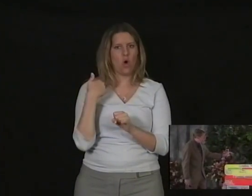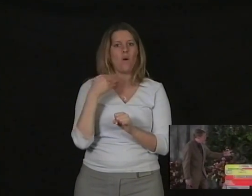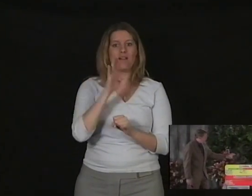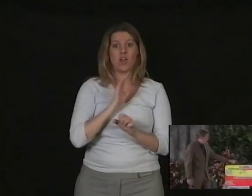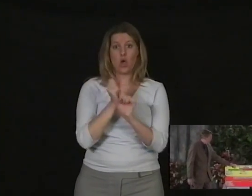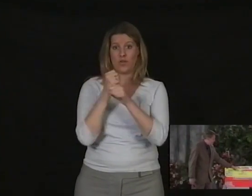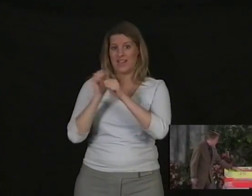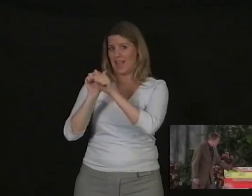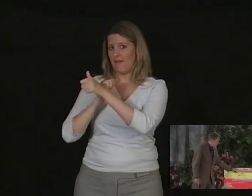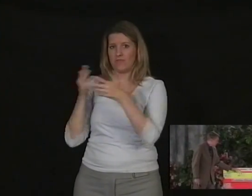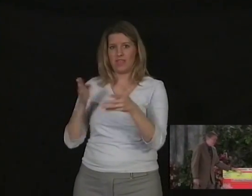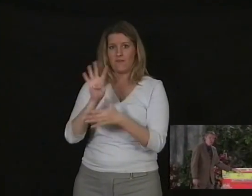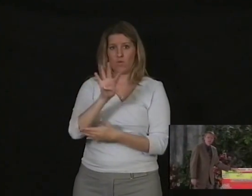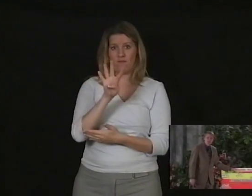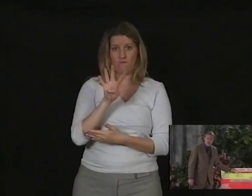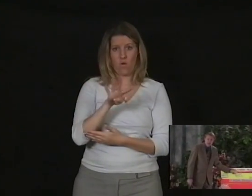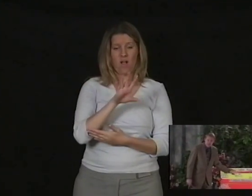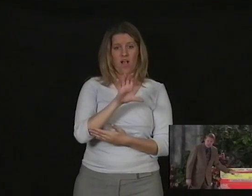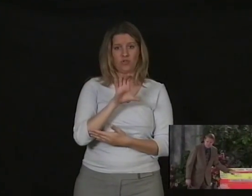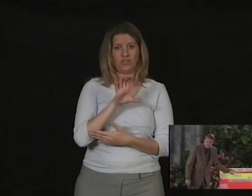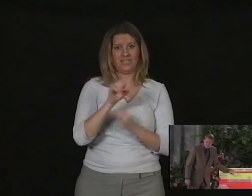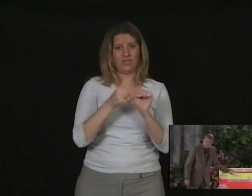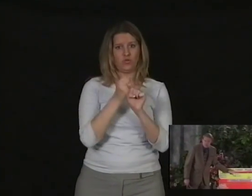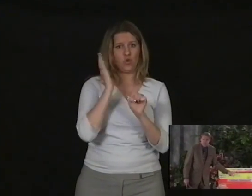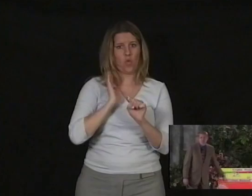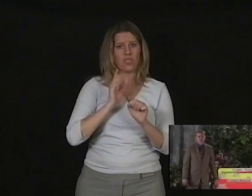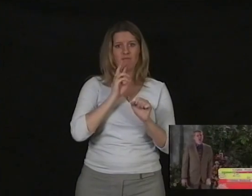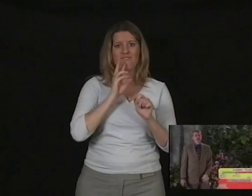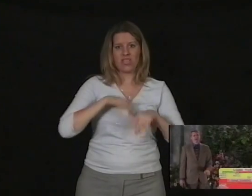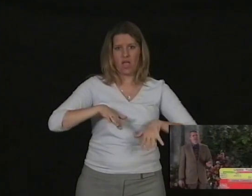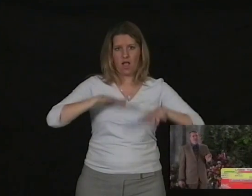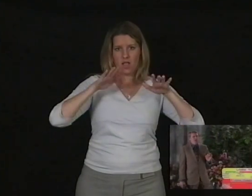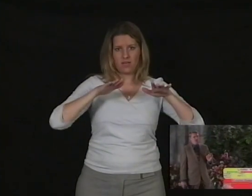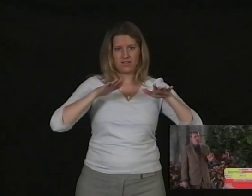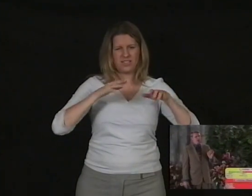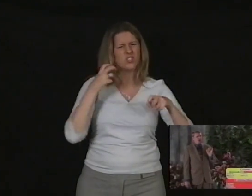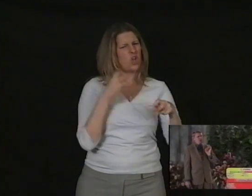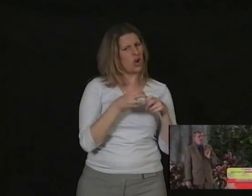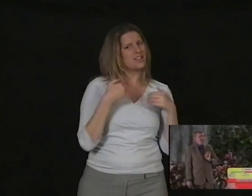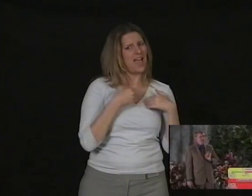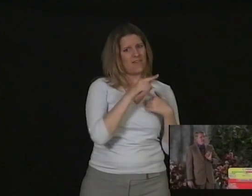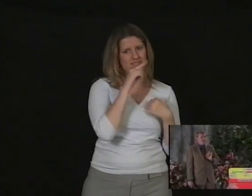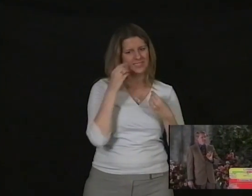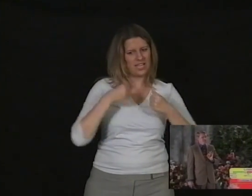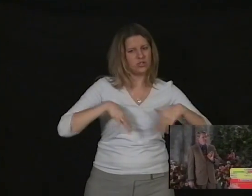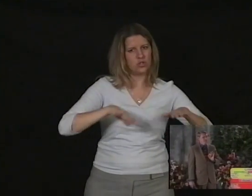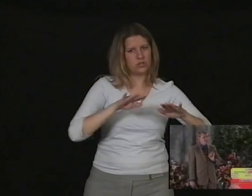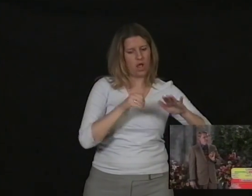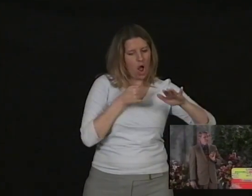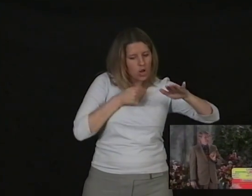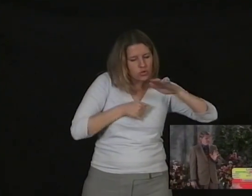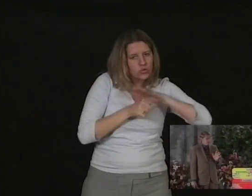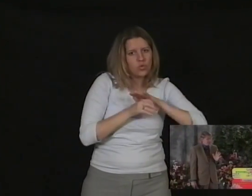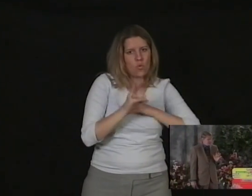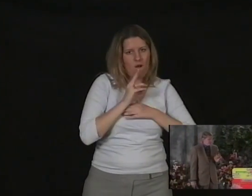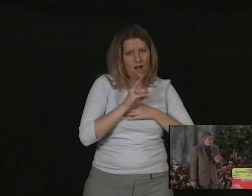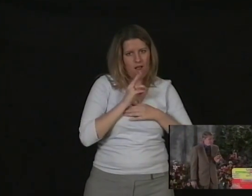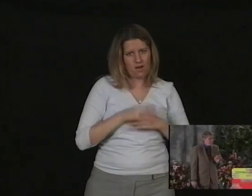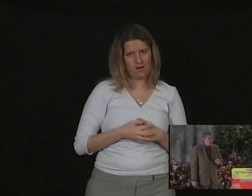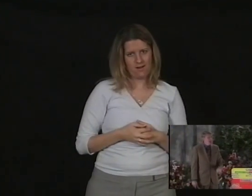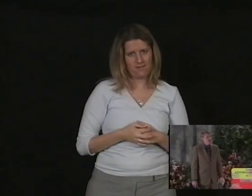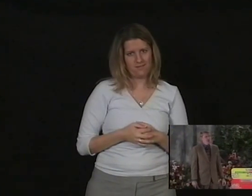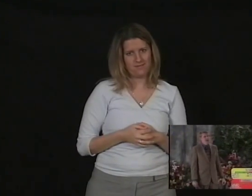everything. 4,400 years ago, there was a flood. It's pretty hard to have a desert under a flood,